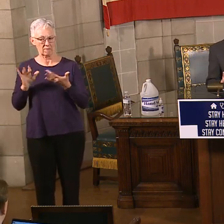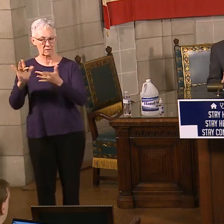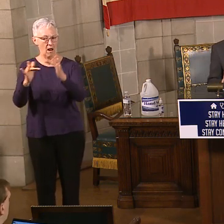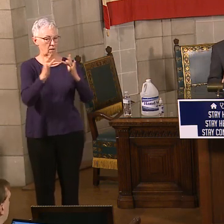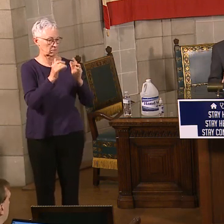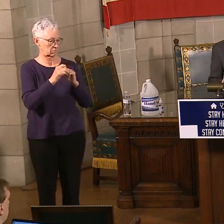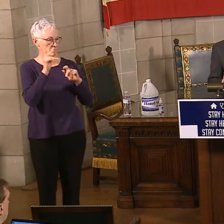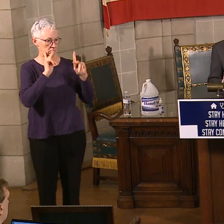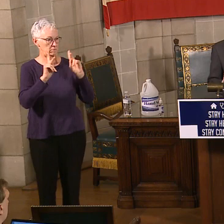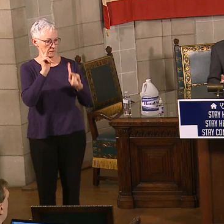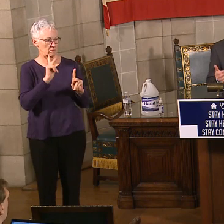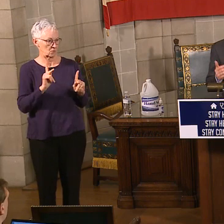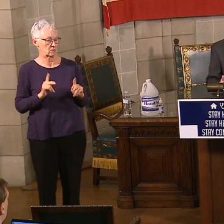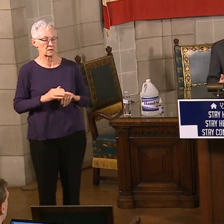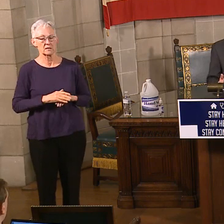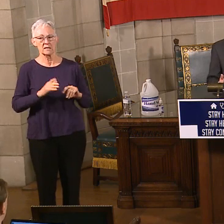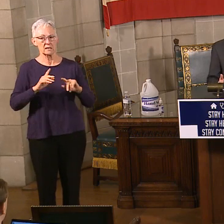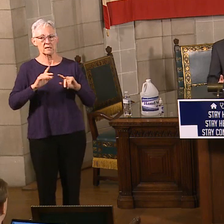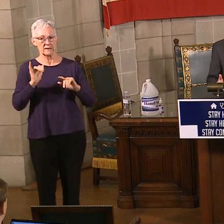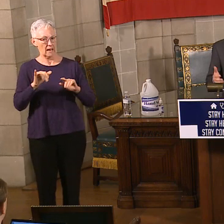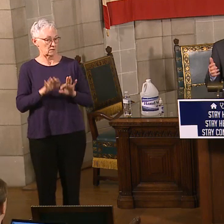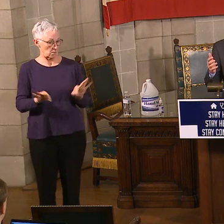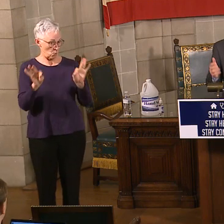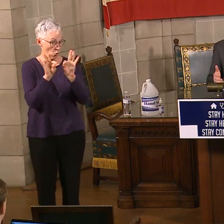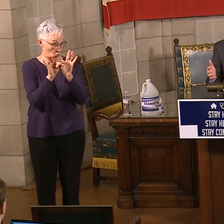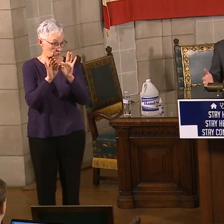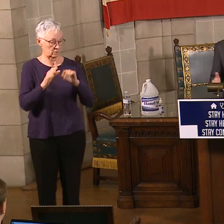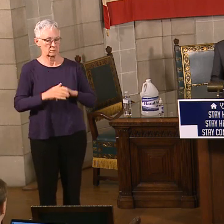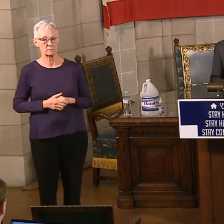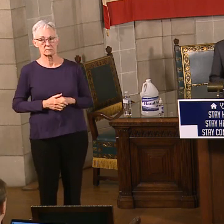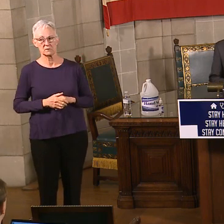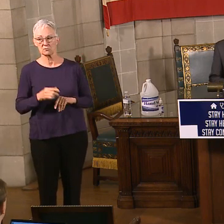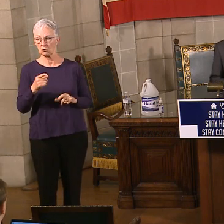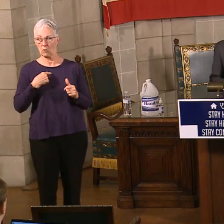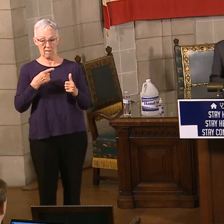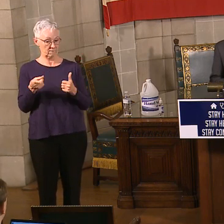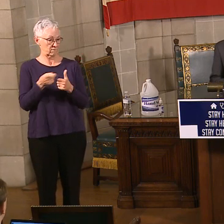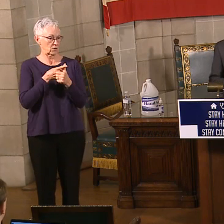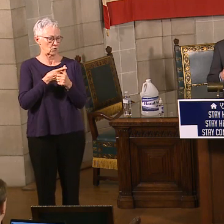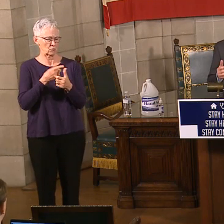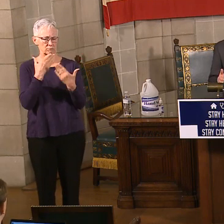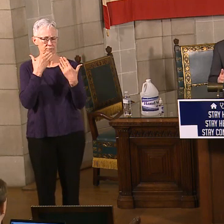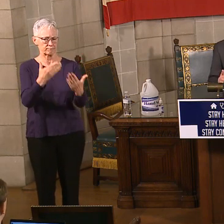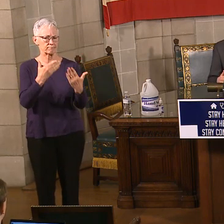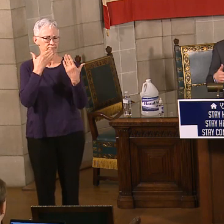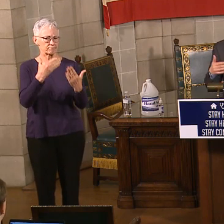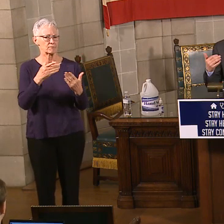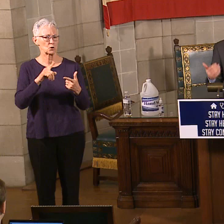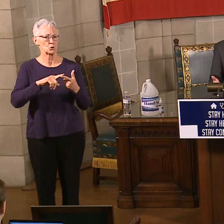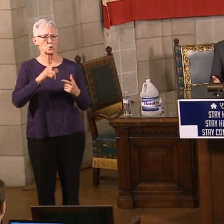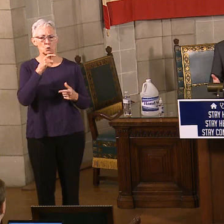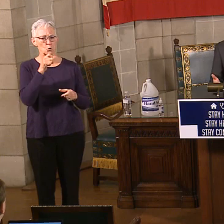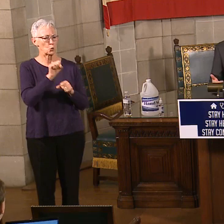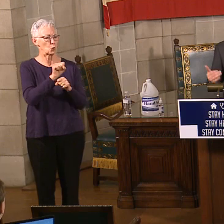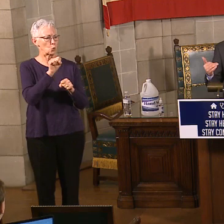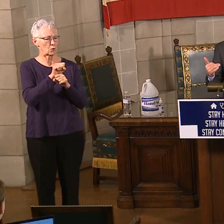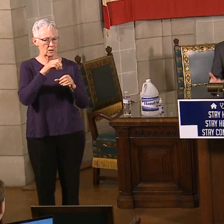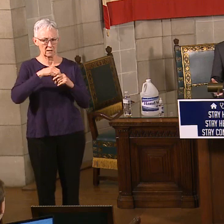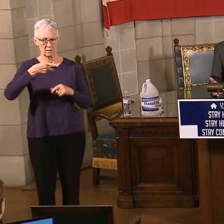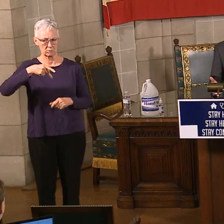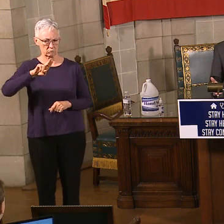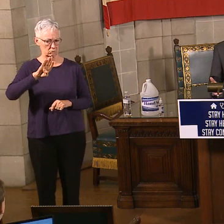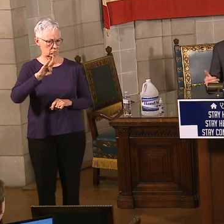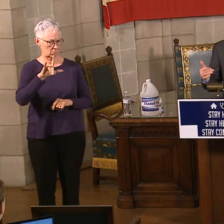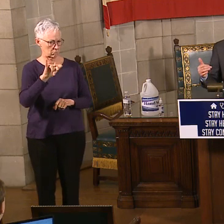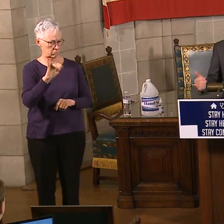Health Week is to say thank you to all of our public health workers. They are all working around the clock to be able to keep people safe. They're working